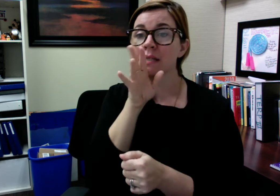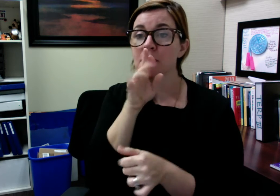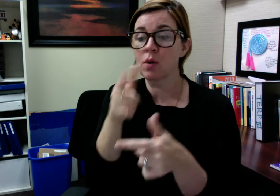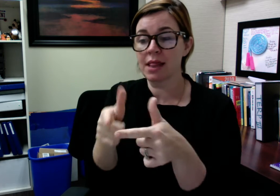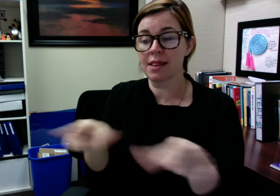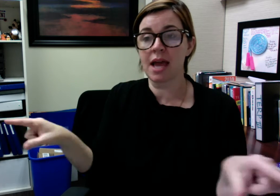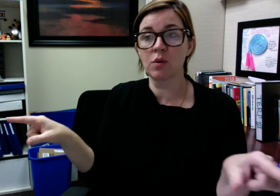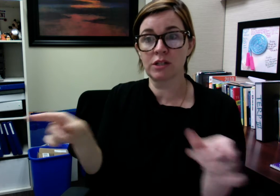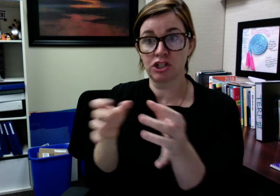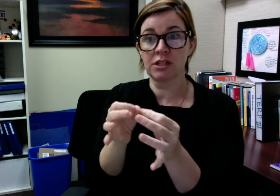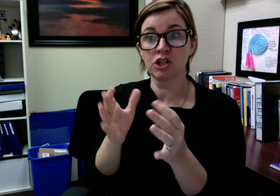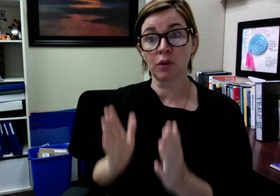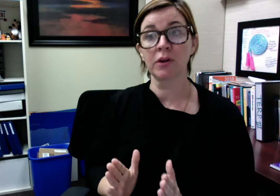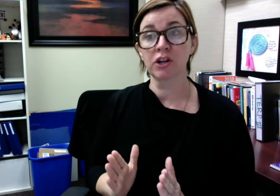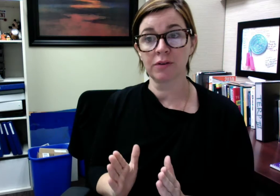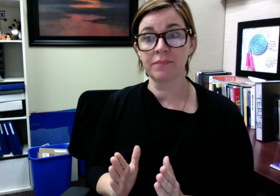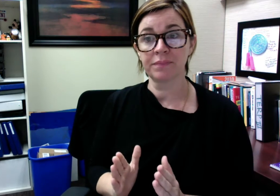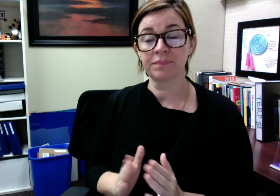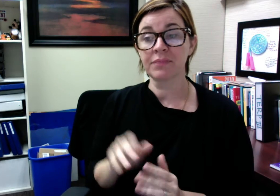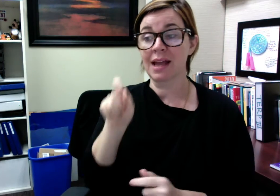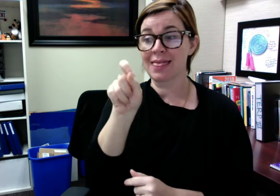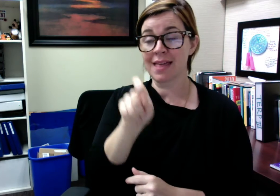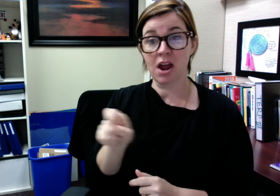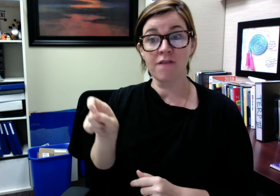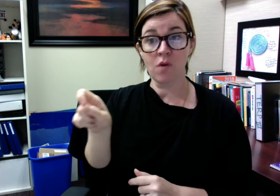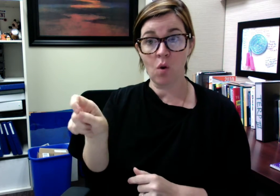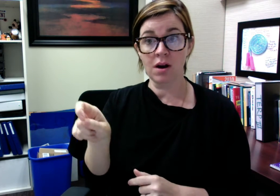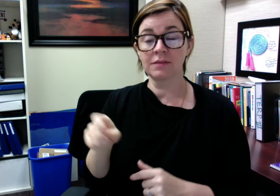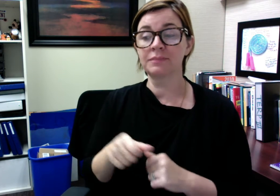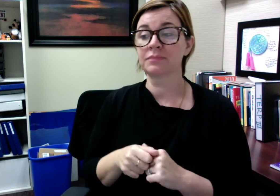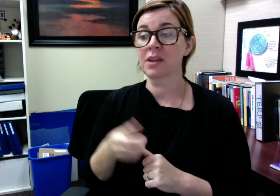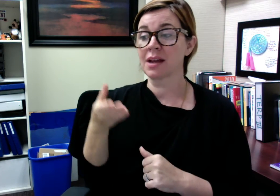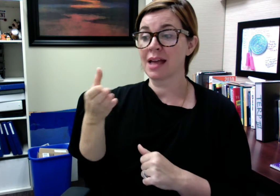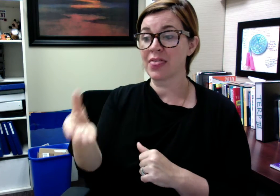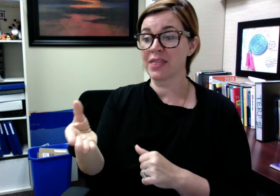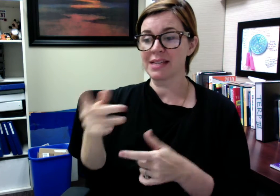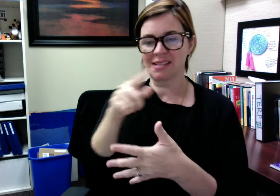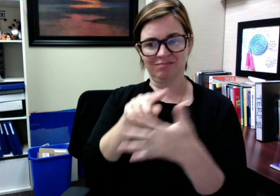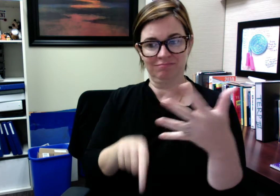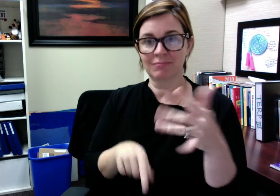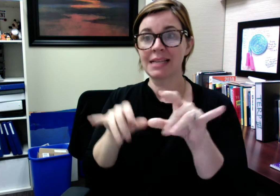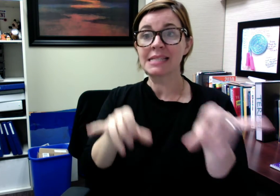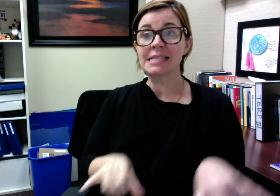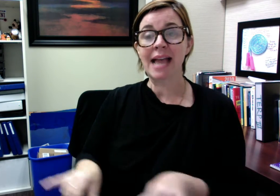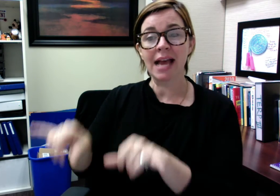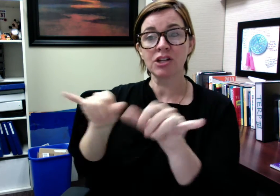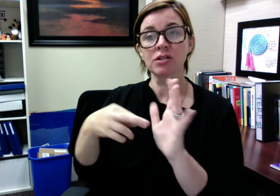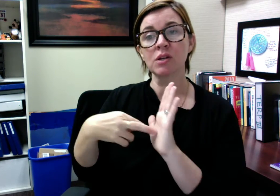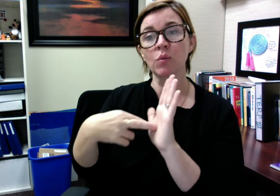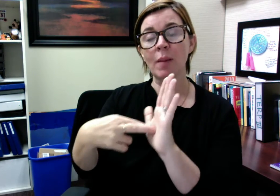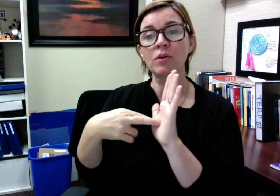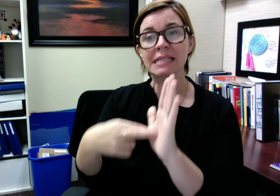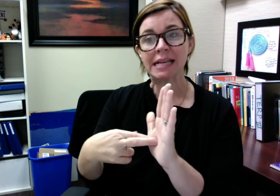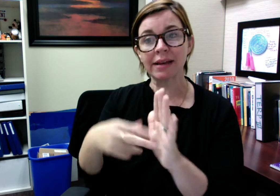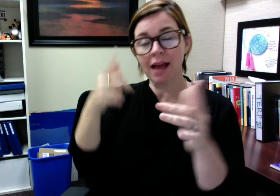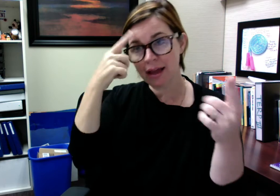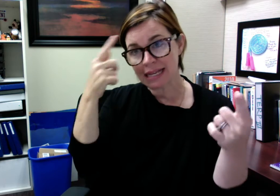And therefore, these standards represent a consensus on standards for spoken